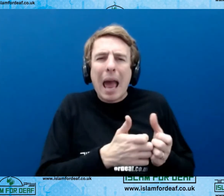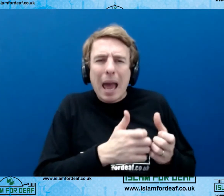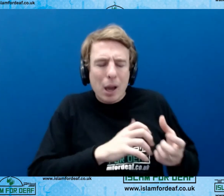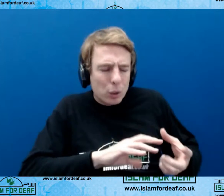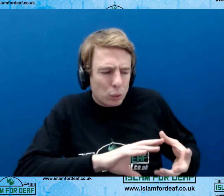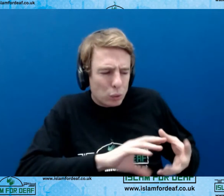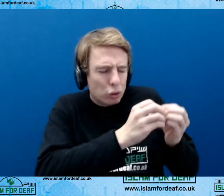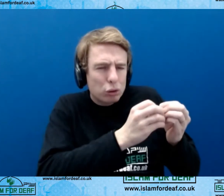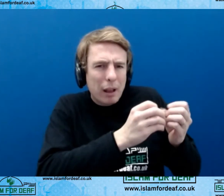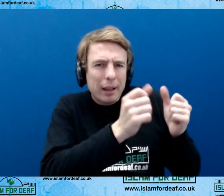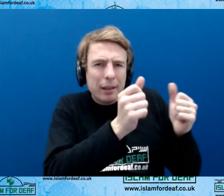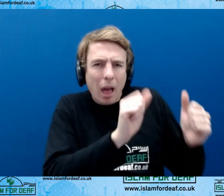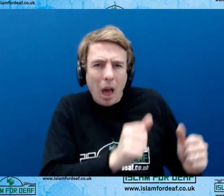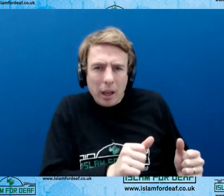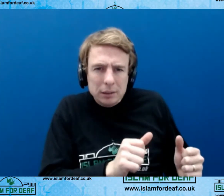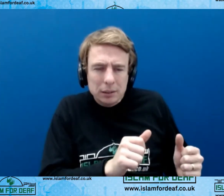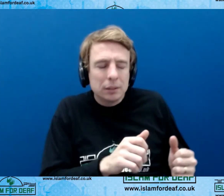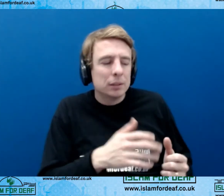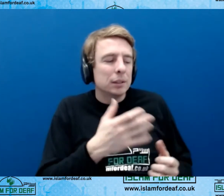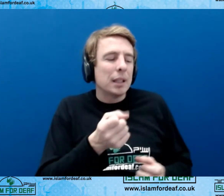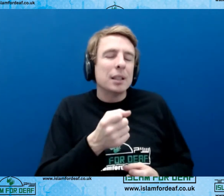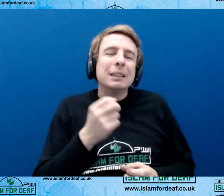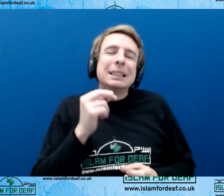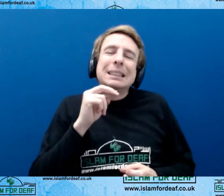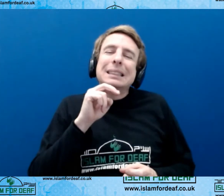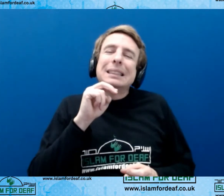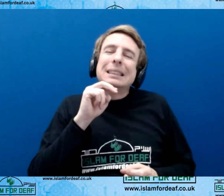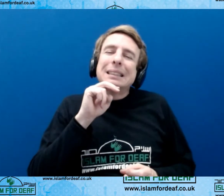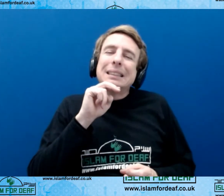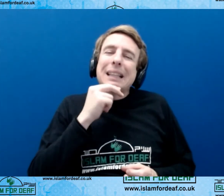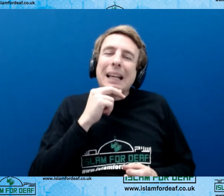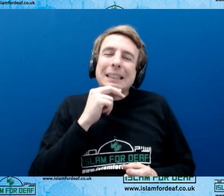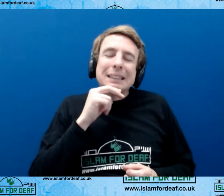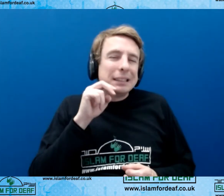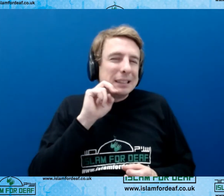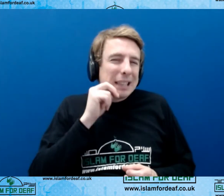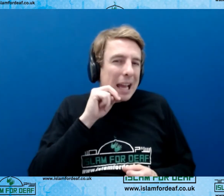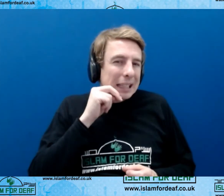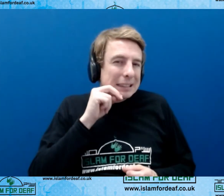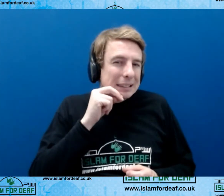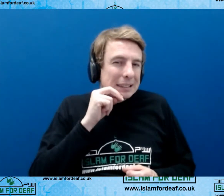eat, his hand or his leg or something. So they would actually eat their god.